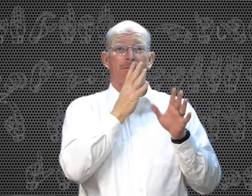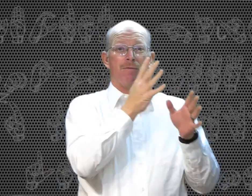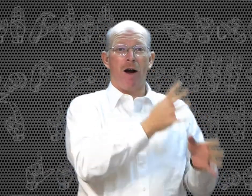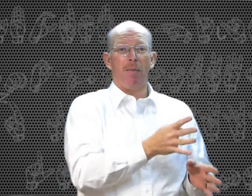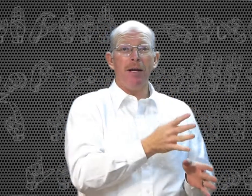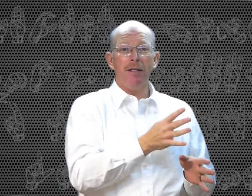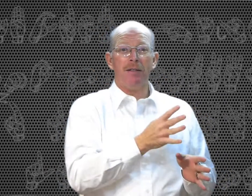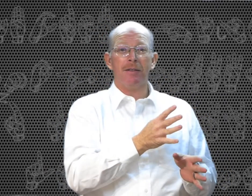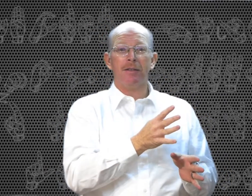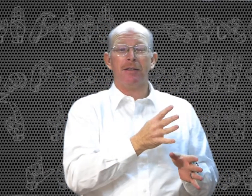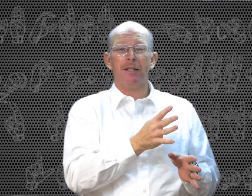vomit,